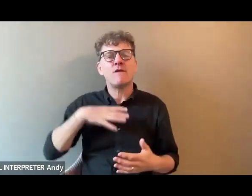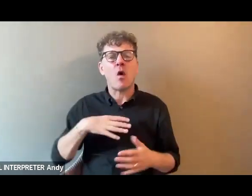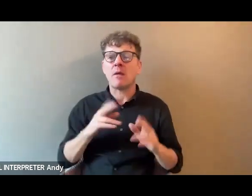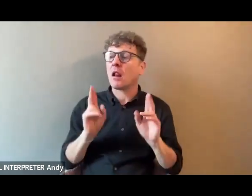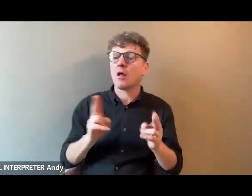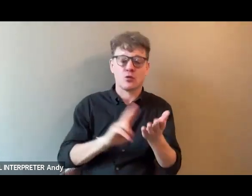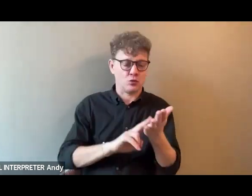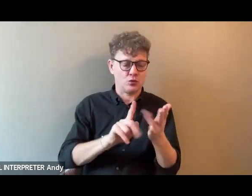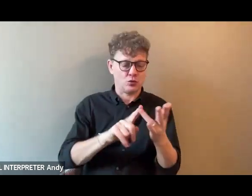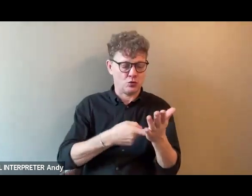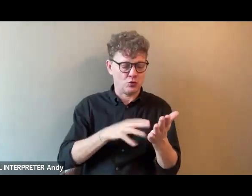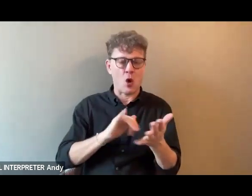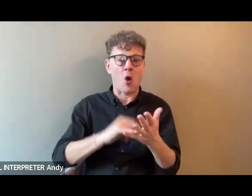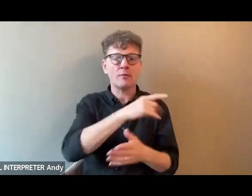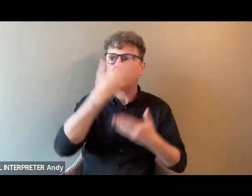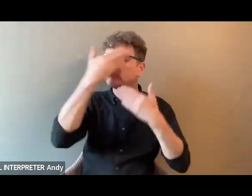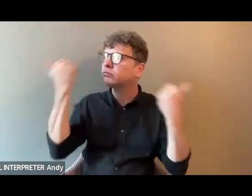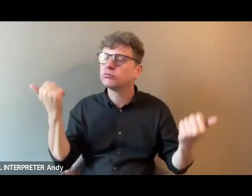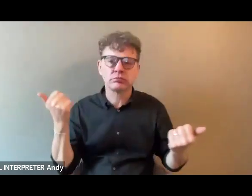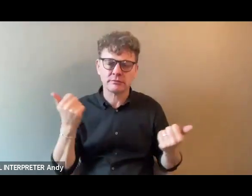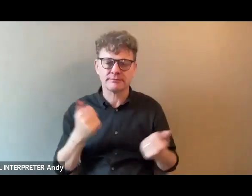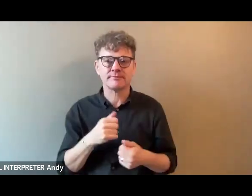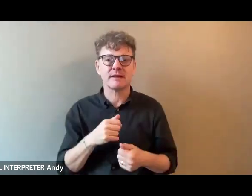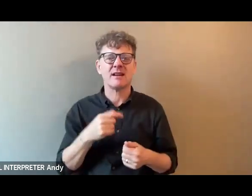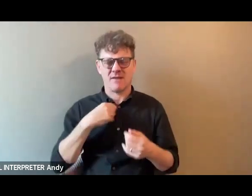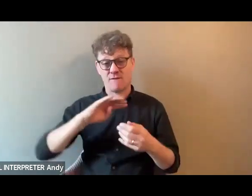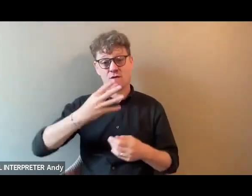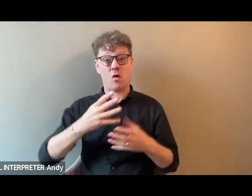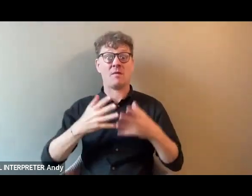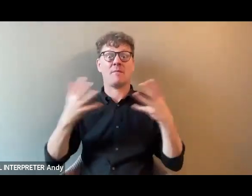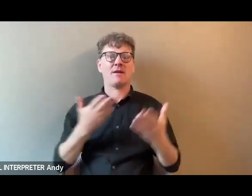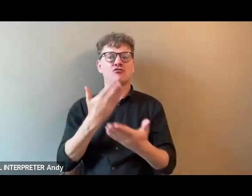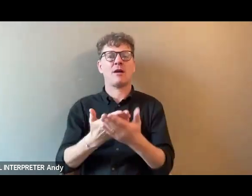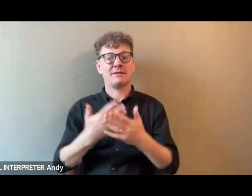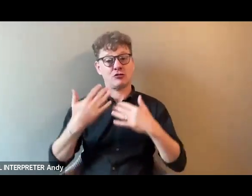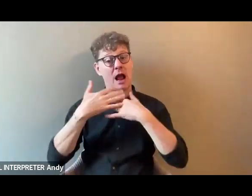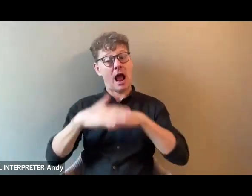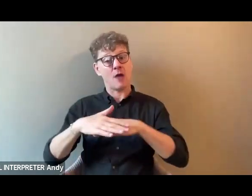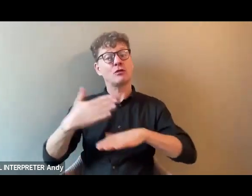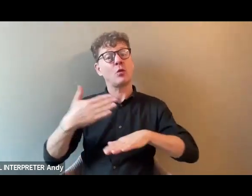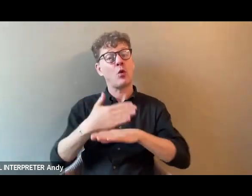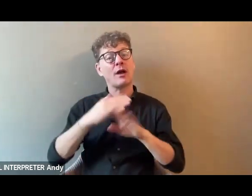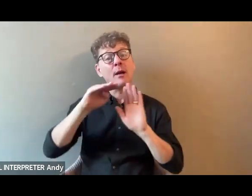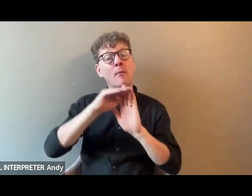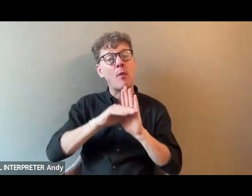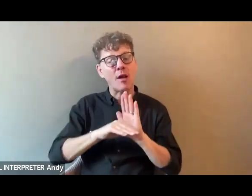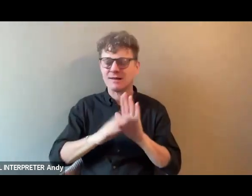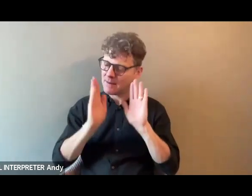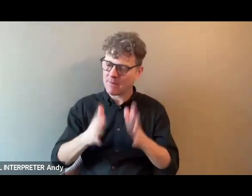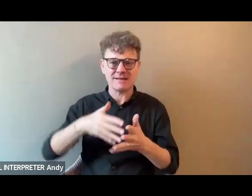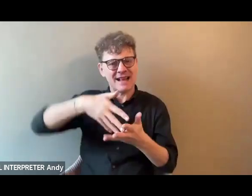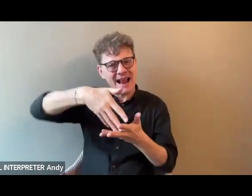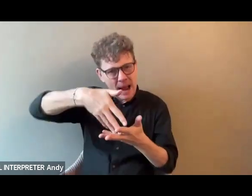Kate. The fourth recommendation, hybrid working policies should embed